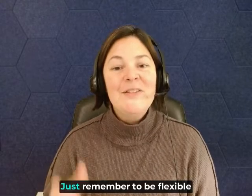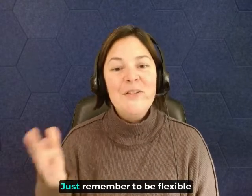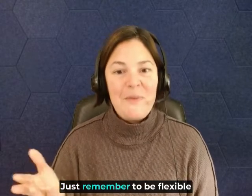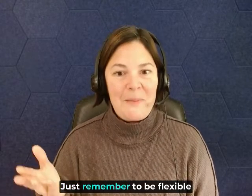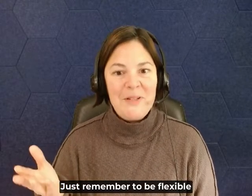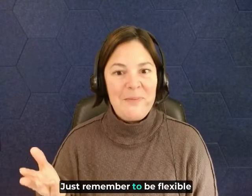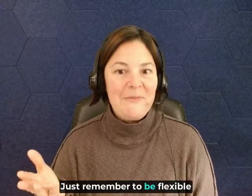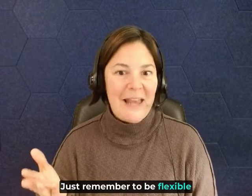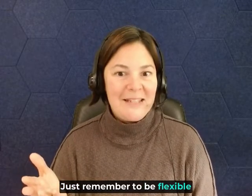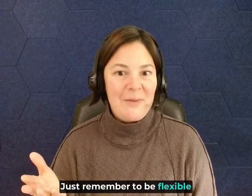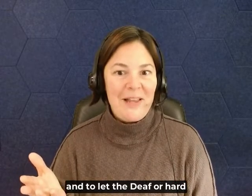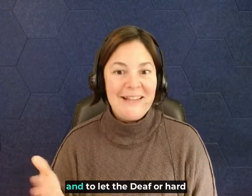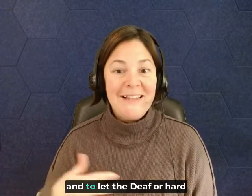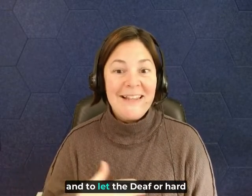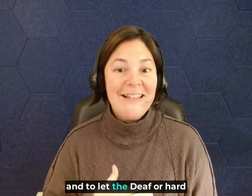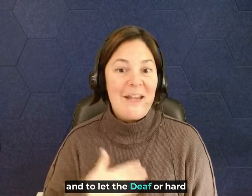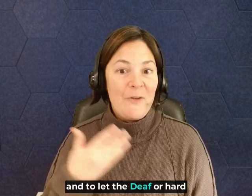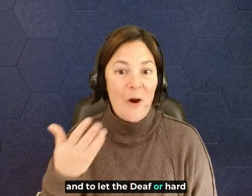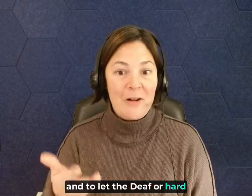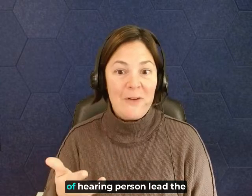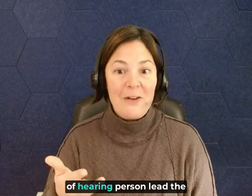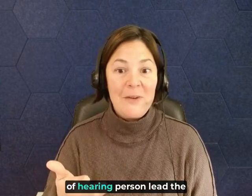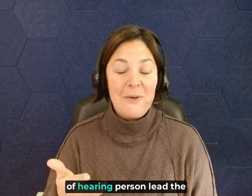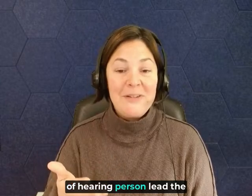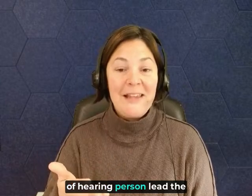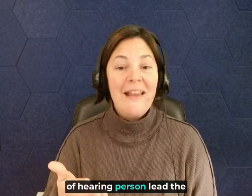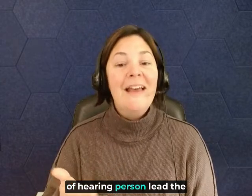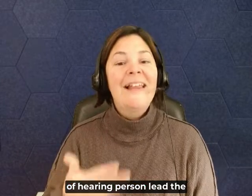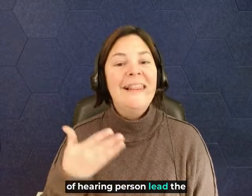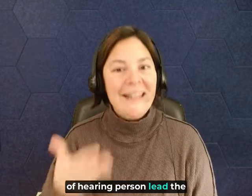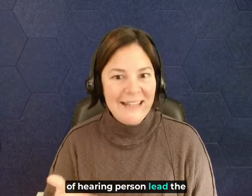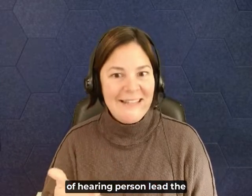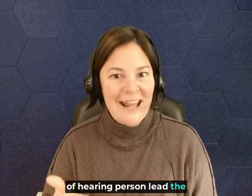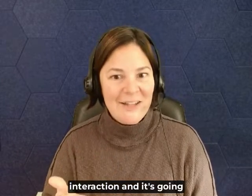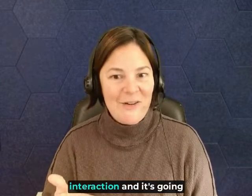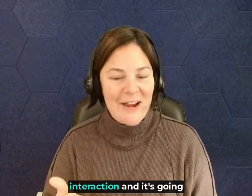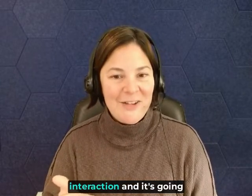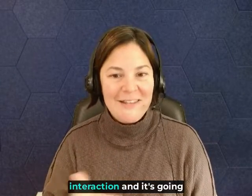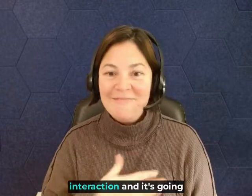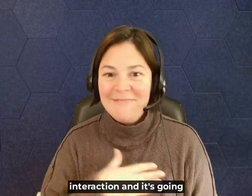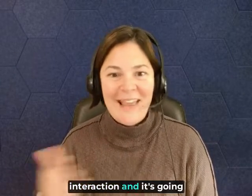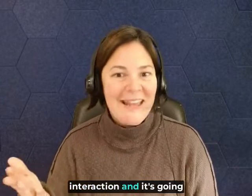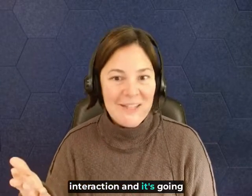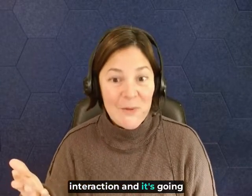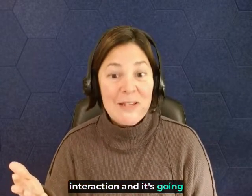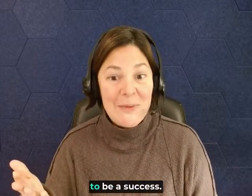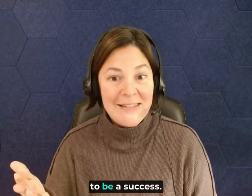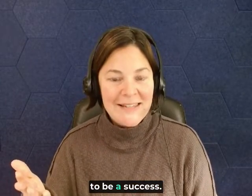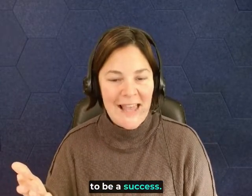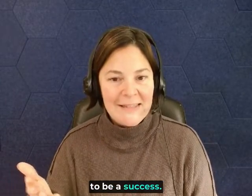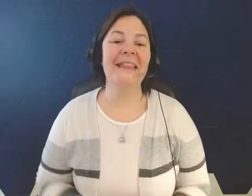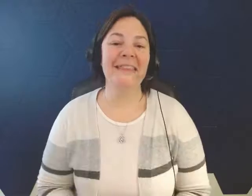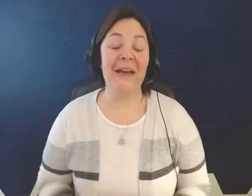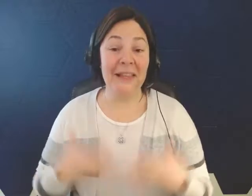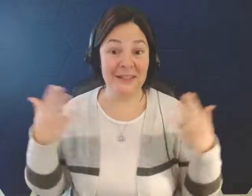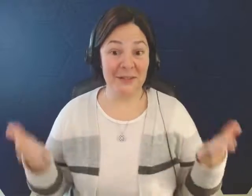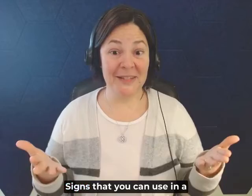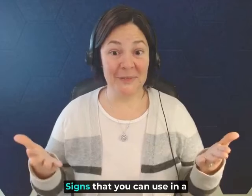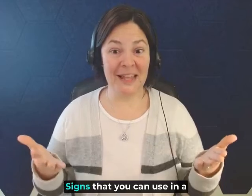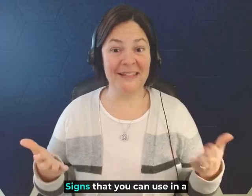Just remember to be flexible and to let the deaf or hard of hearing person lead the interaction, and it's going to be a success. Now let's learn some signs that